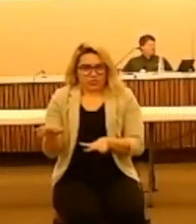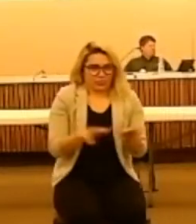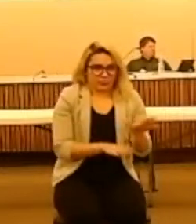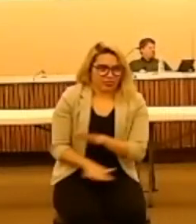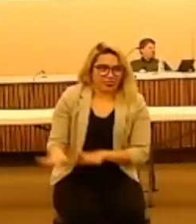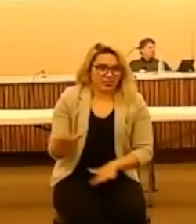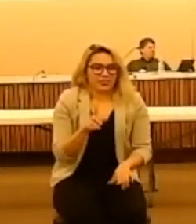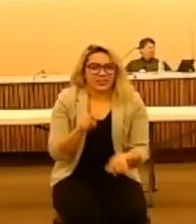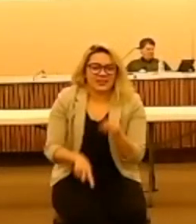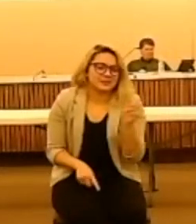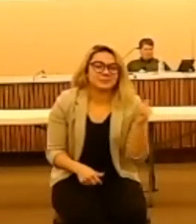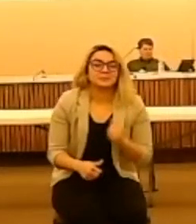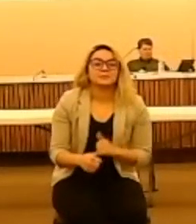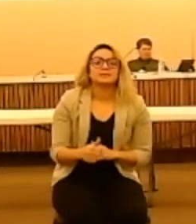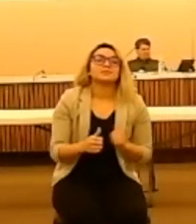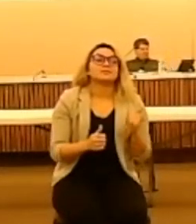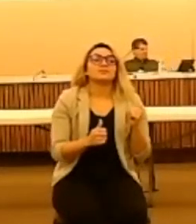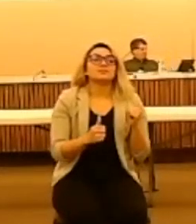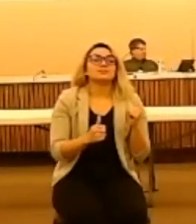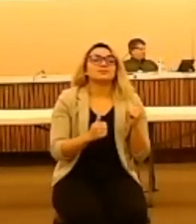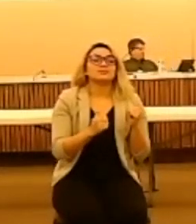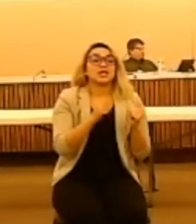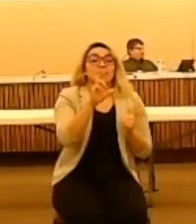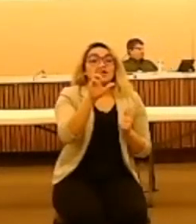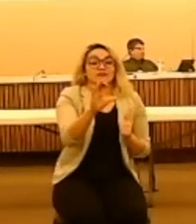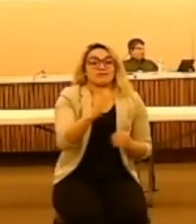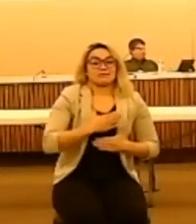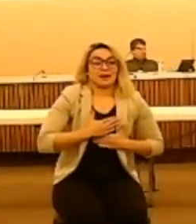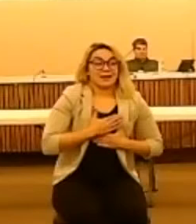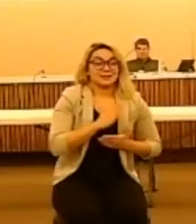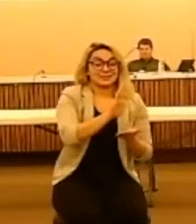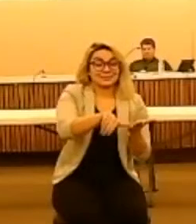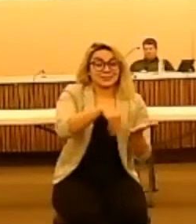new community mural at the rec center is completed.